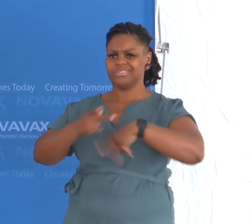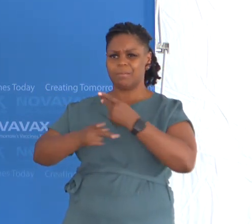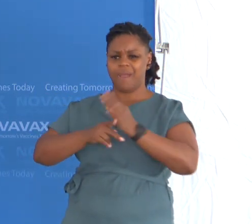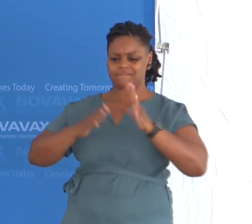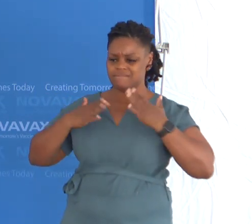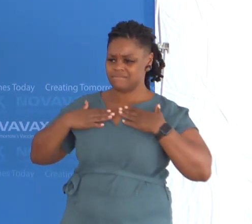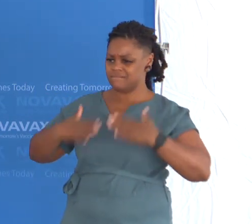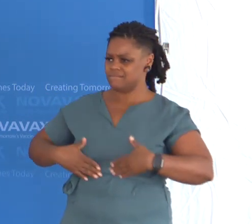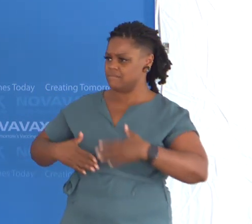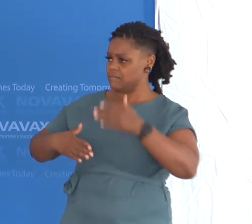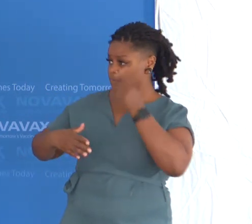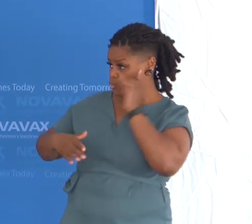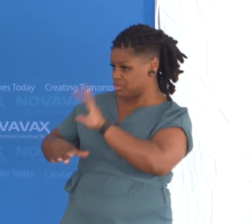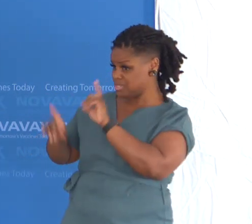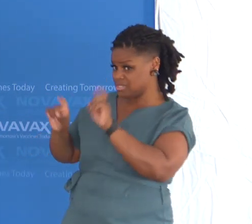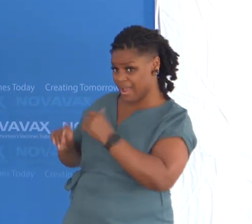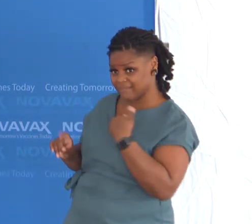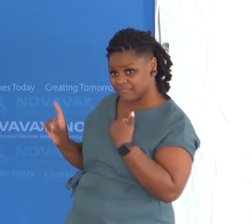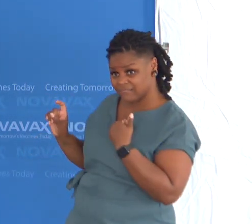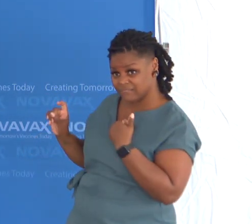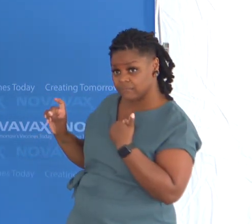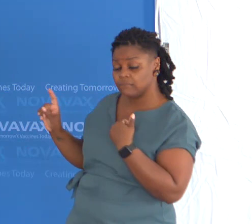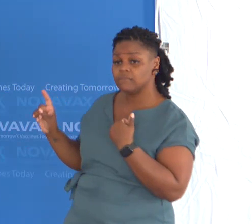Dr. Glenn, are you paying attention to this question?